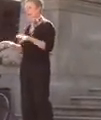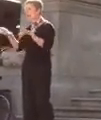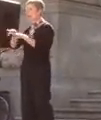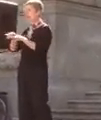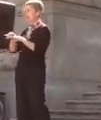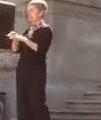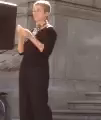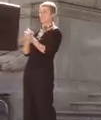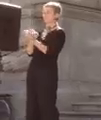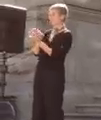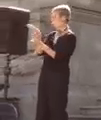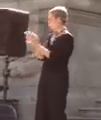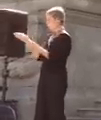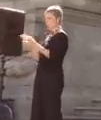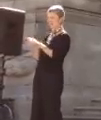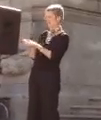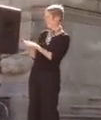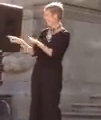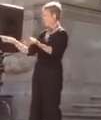road.